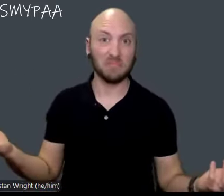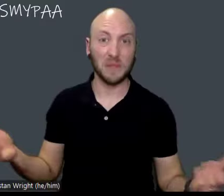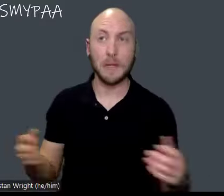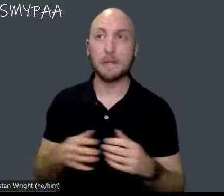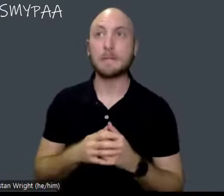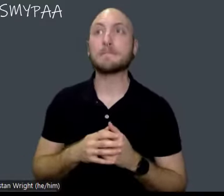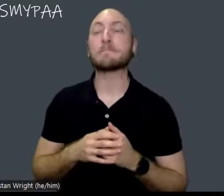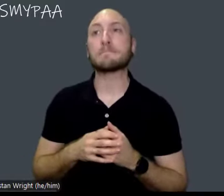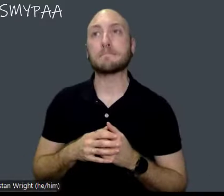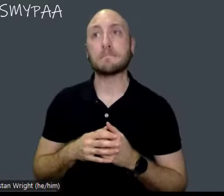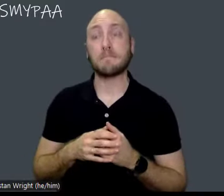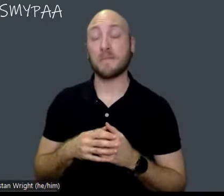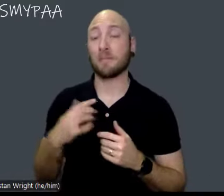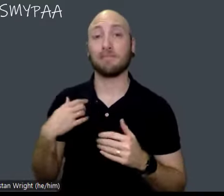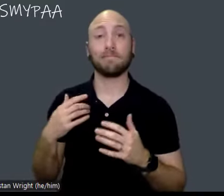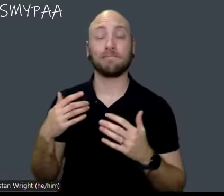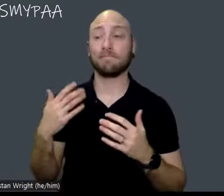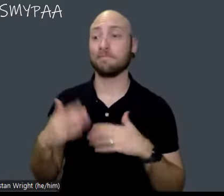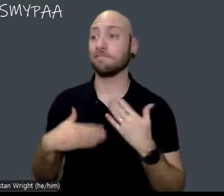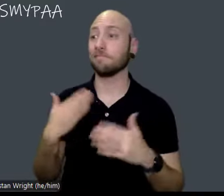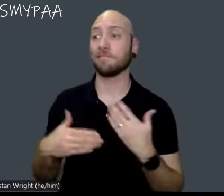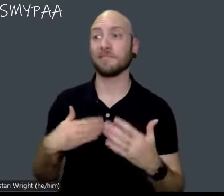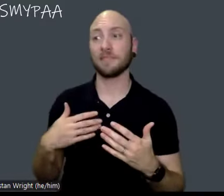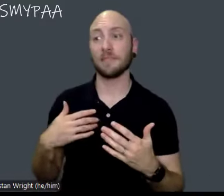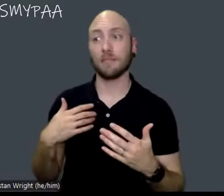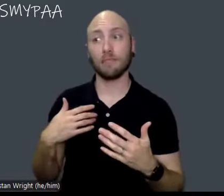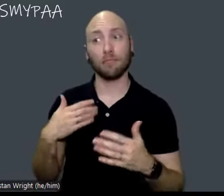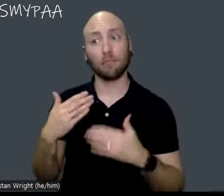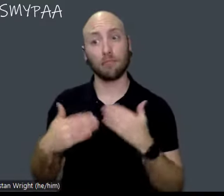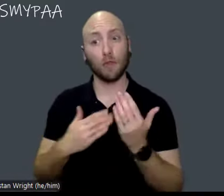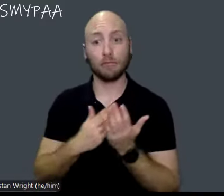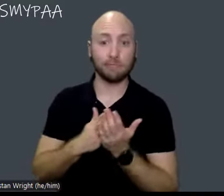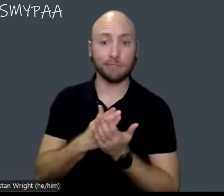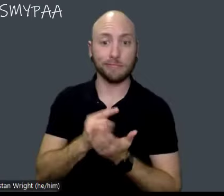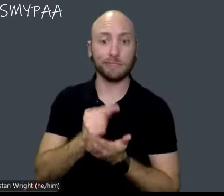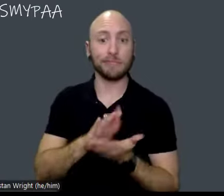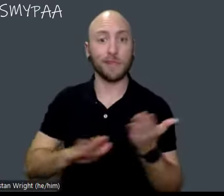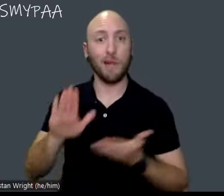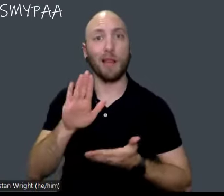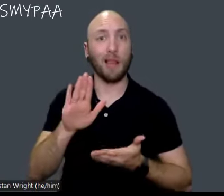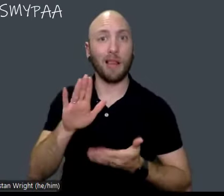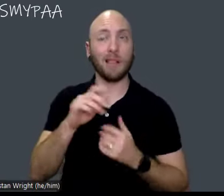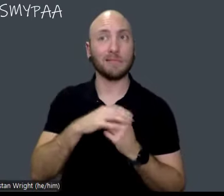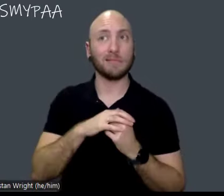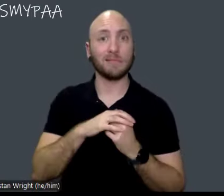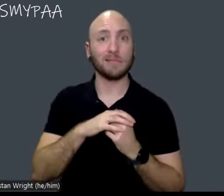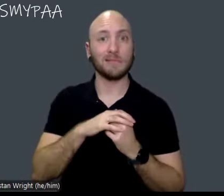And so I kept on going. I managed to get through university with just the